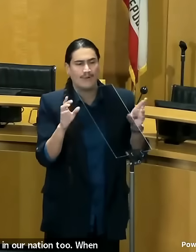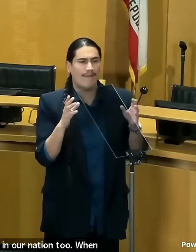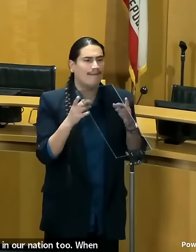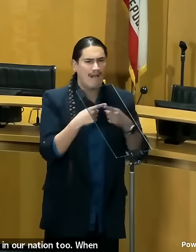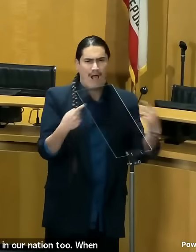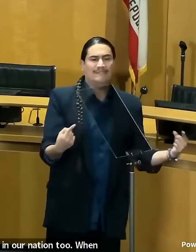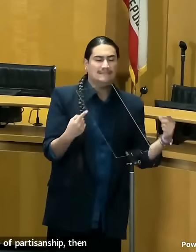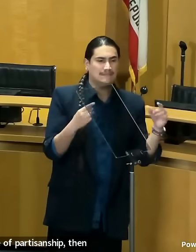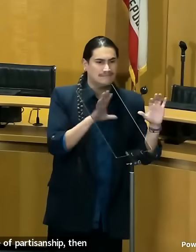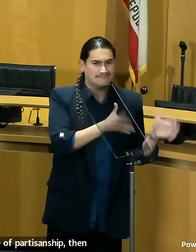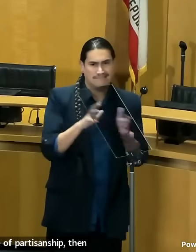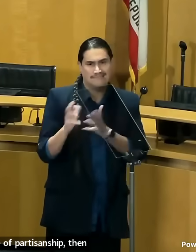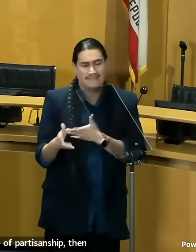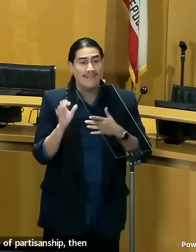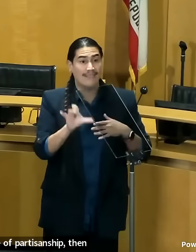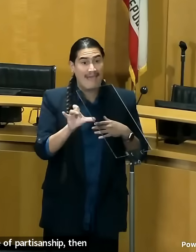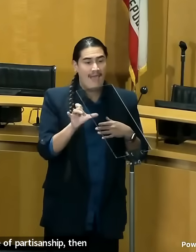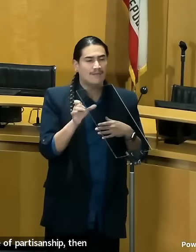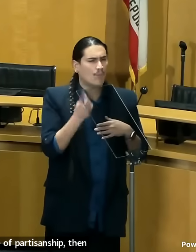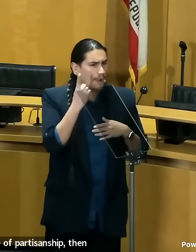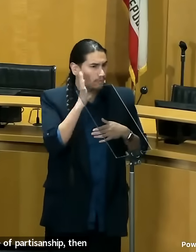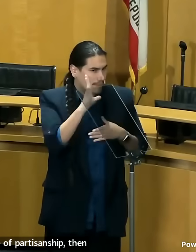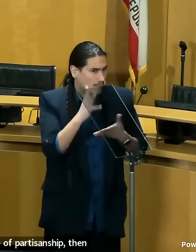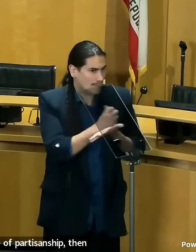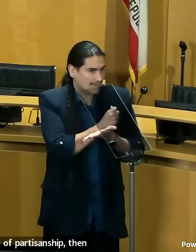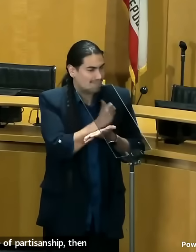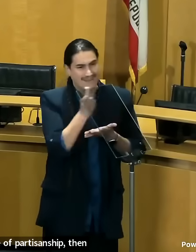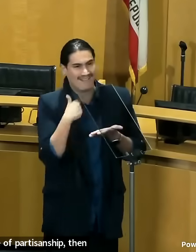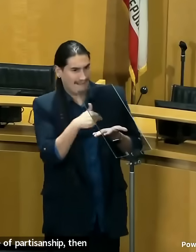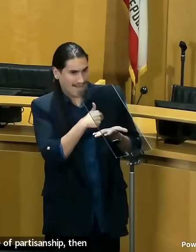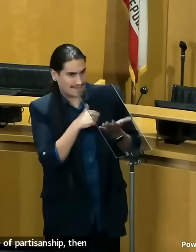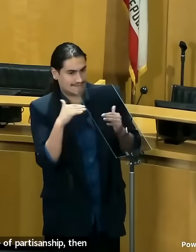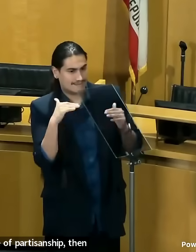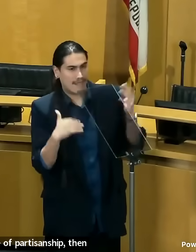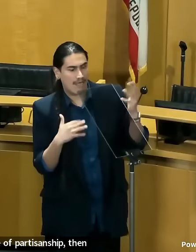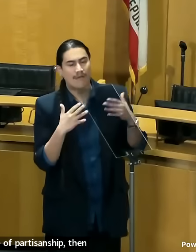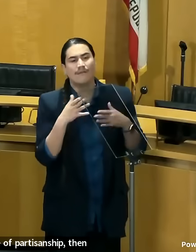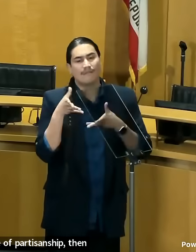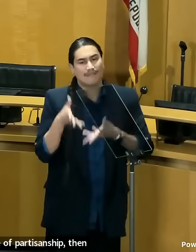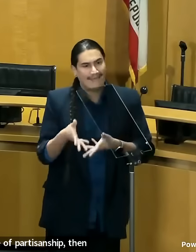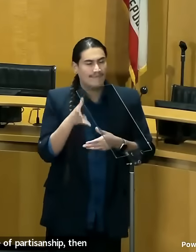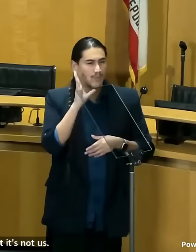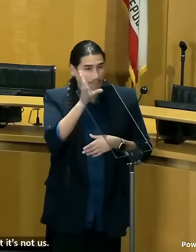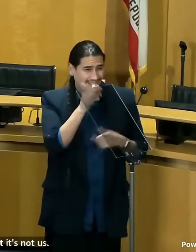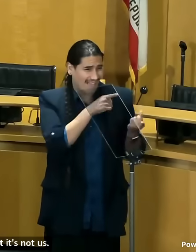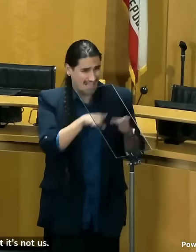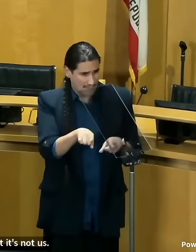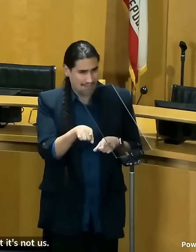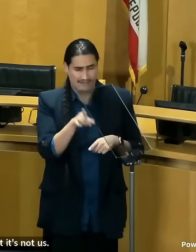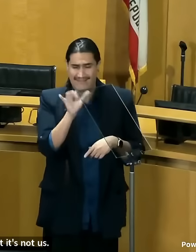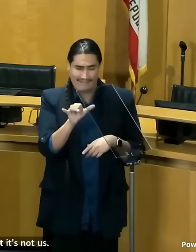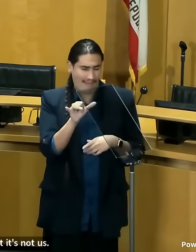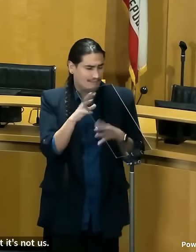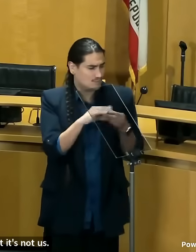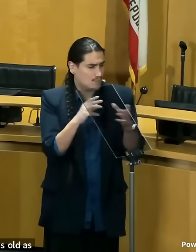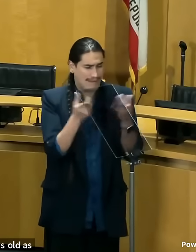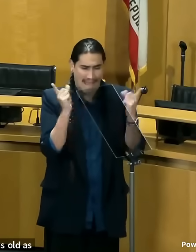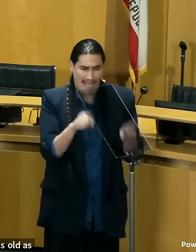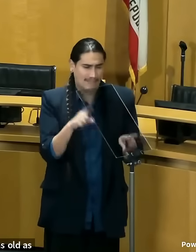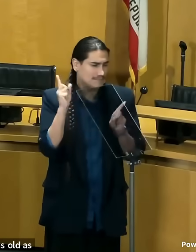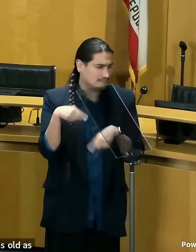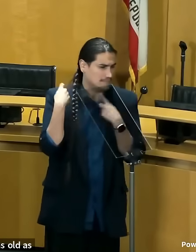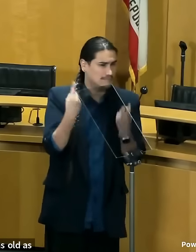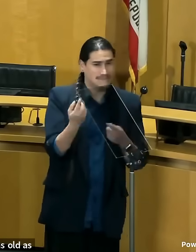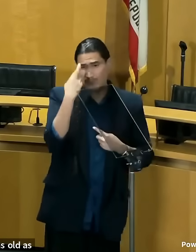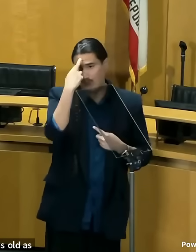then somebody wins, but it's not us. And that is as old as time. The